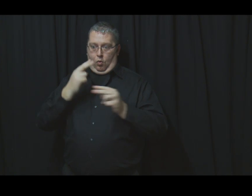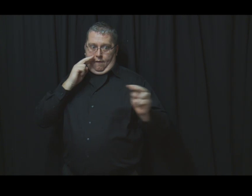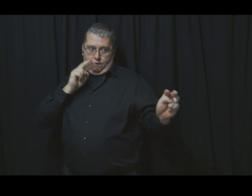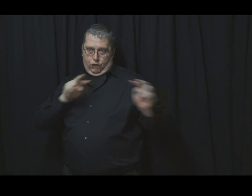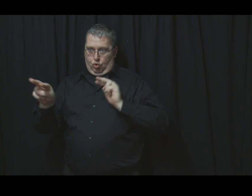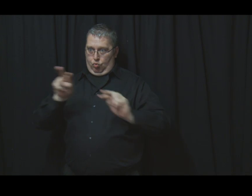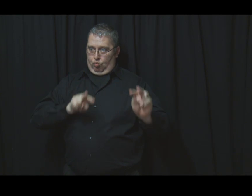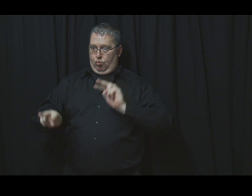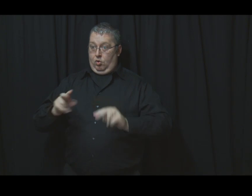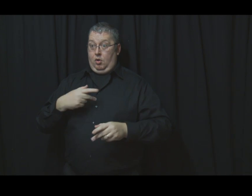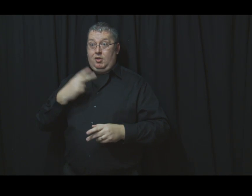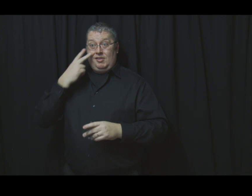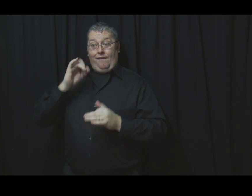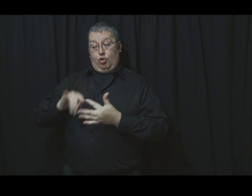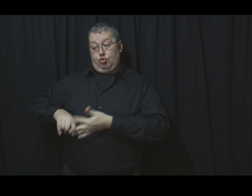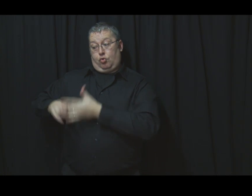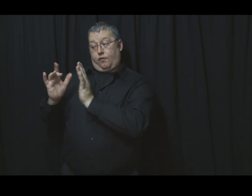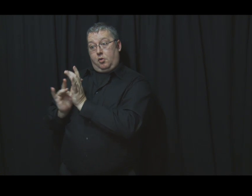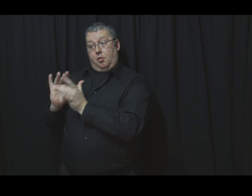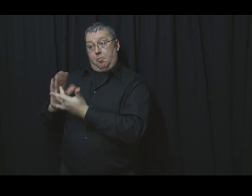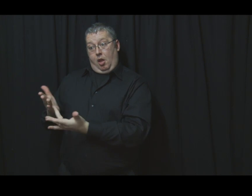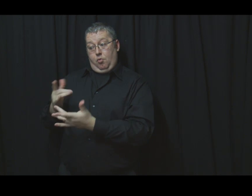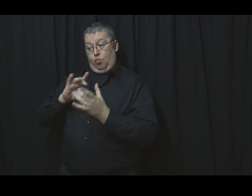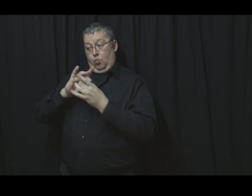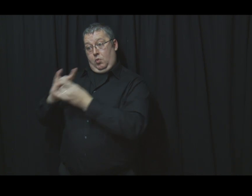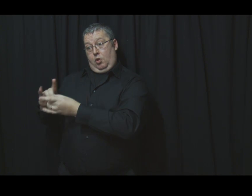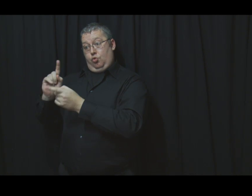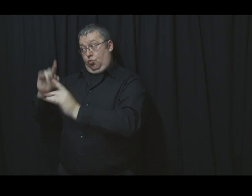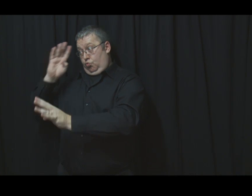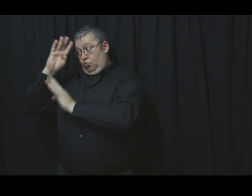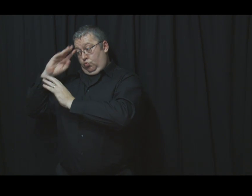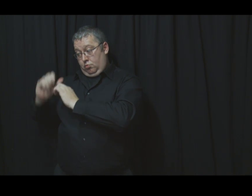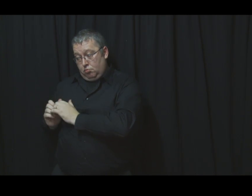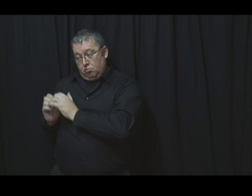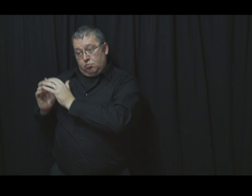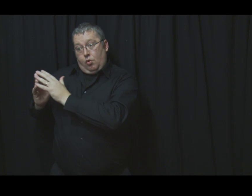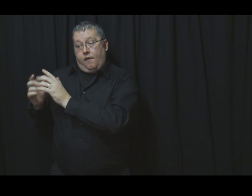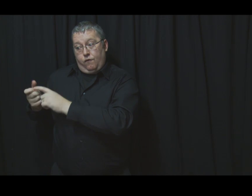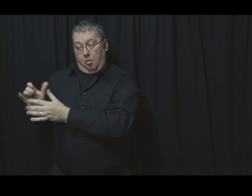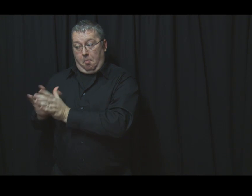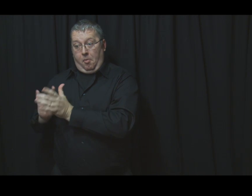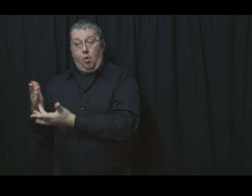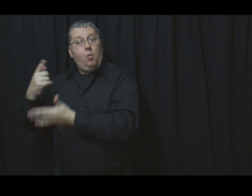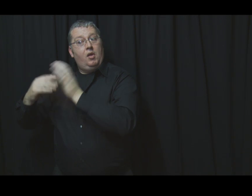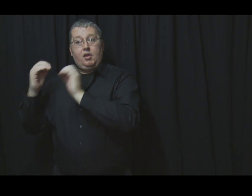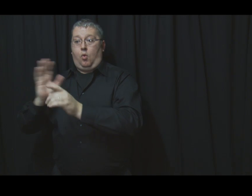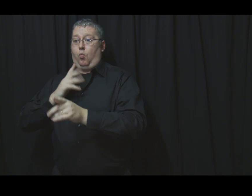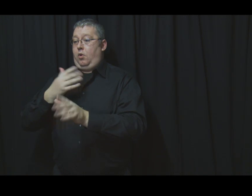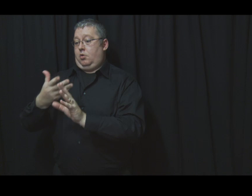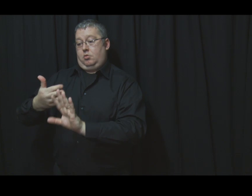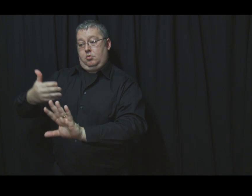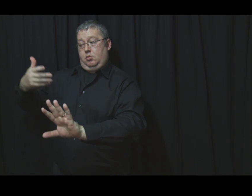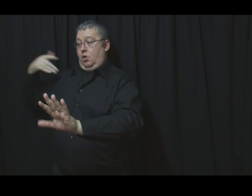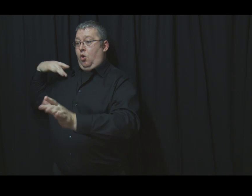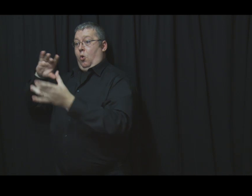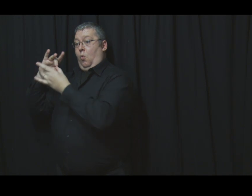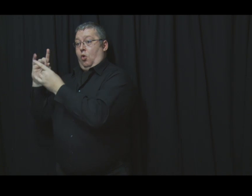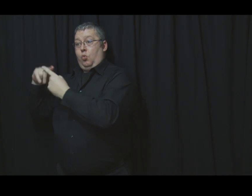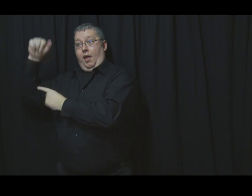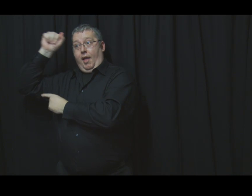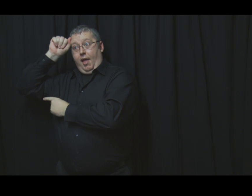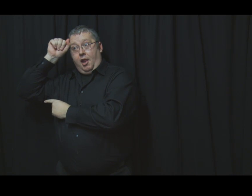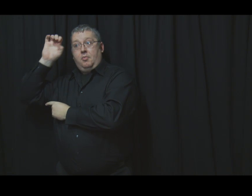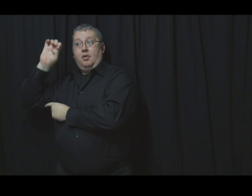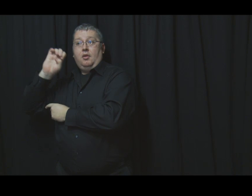started from the Bible and from the creation account in the Bible, what does it teach? Well, we're all descendants of Adam and Eve. We go through the Tower of